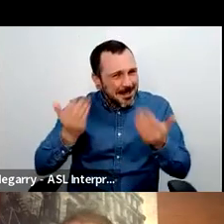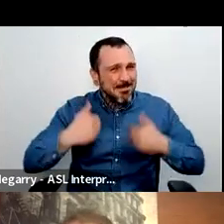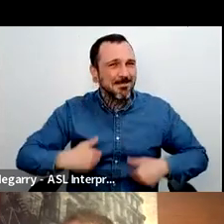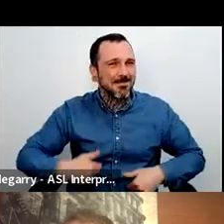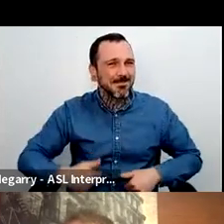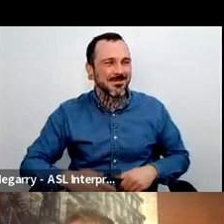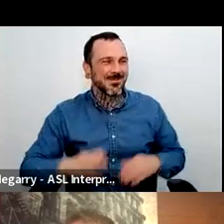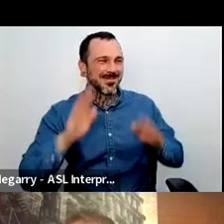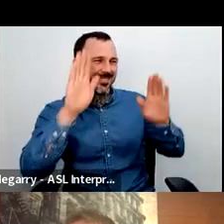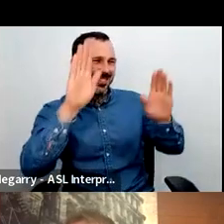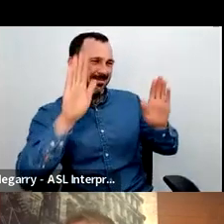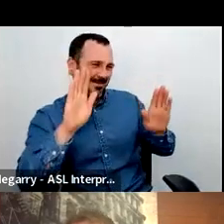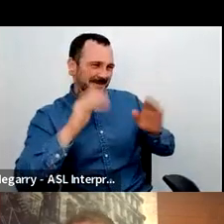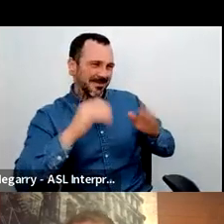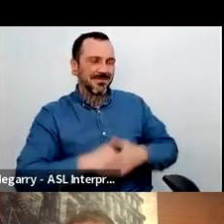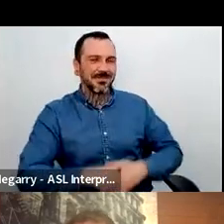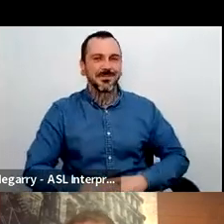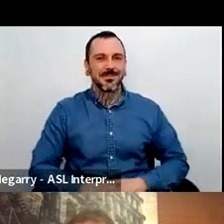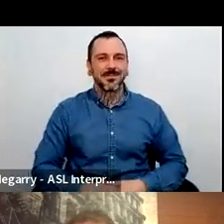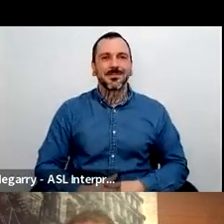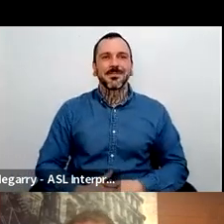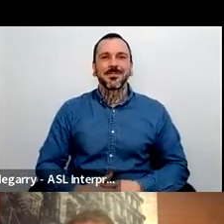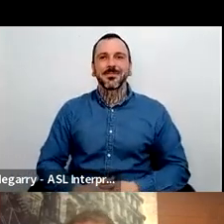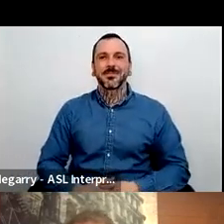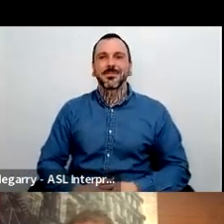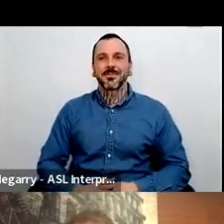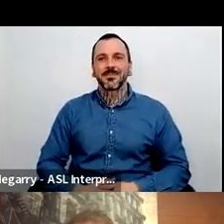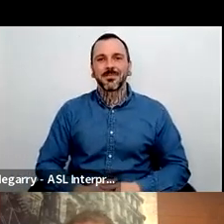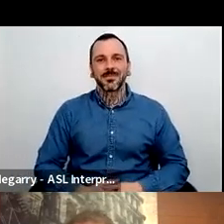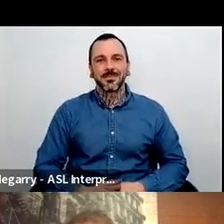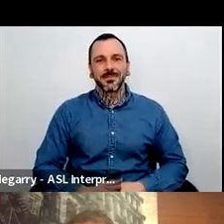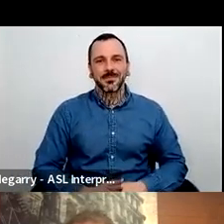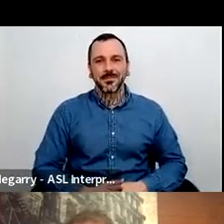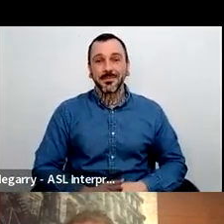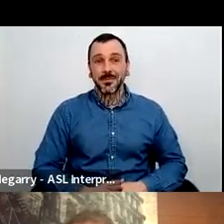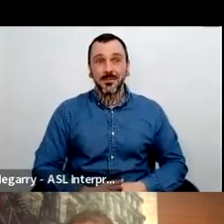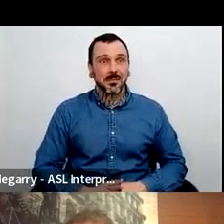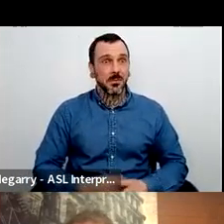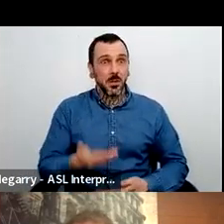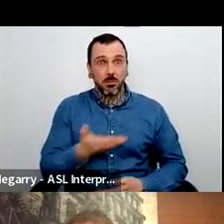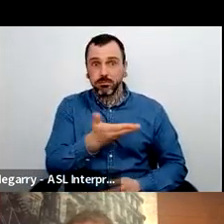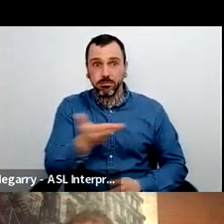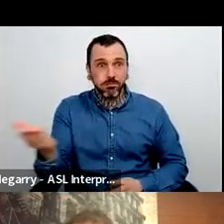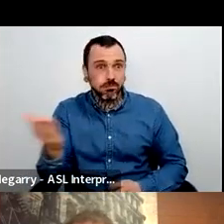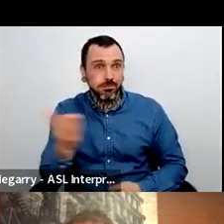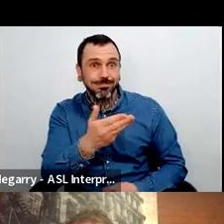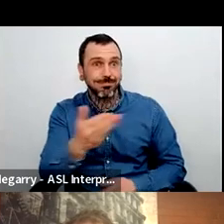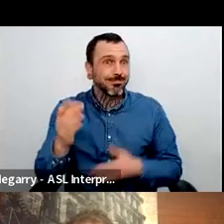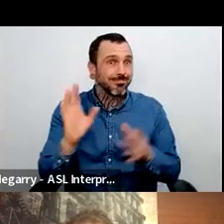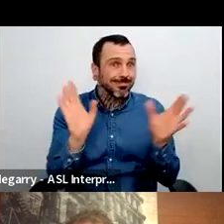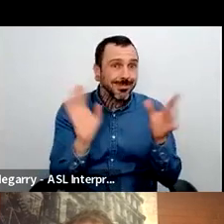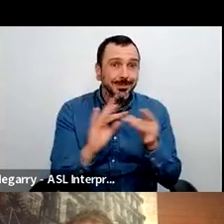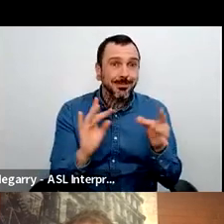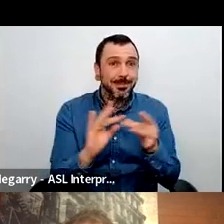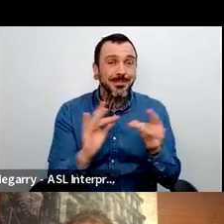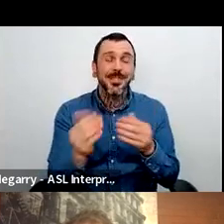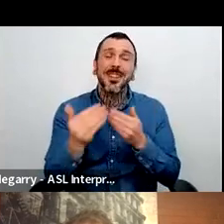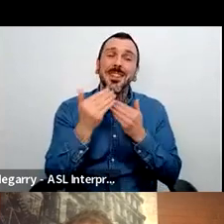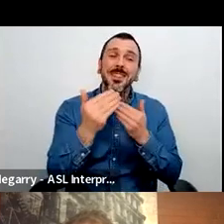amazing. Okay, well, I really want to thank everyone on behalf of Actors